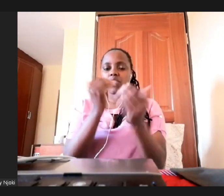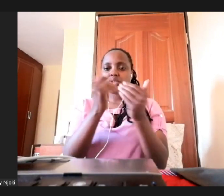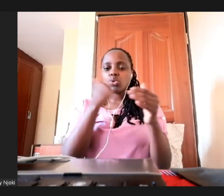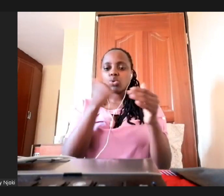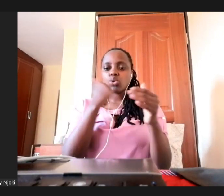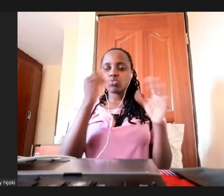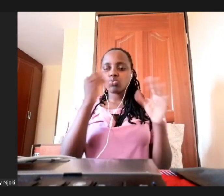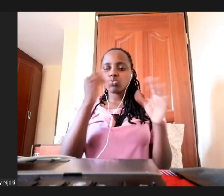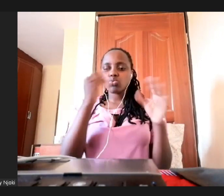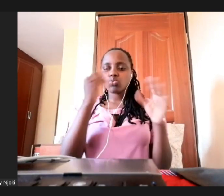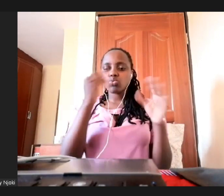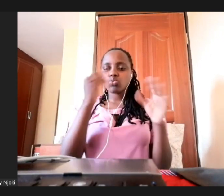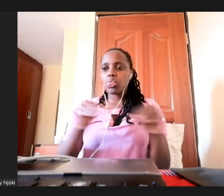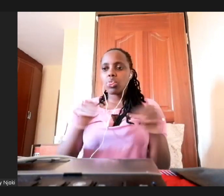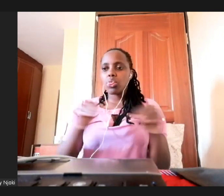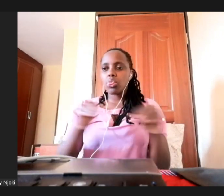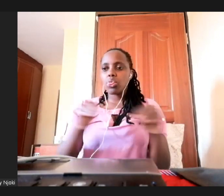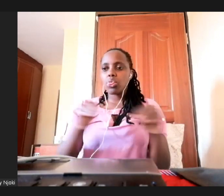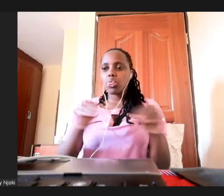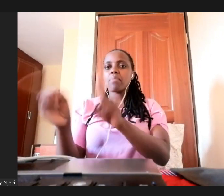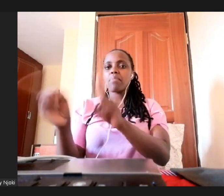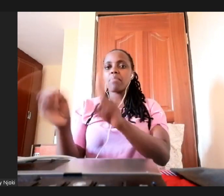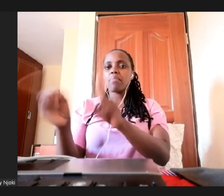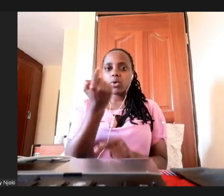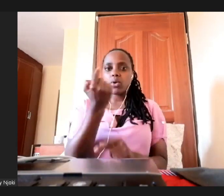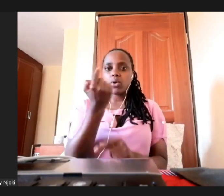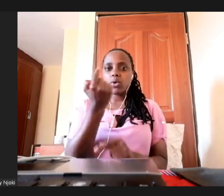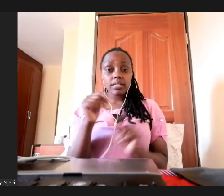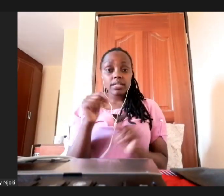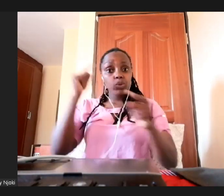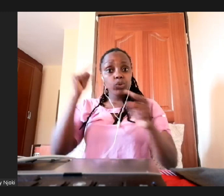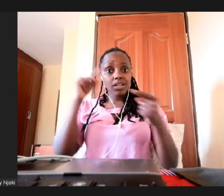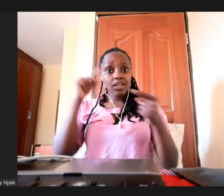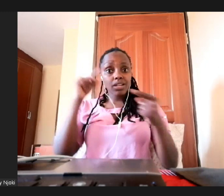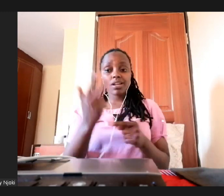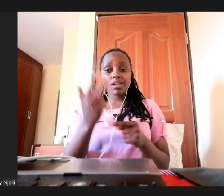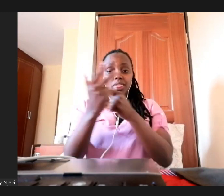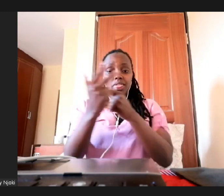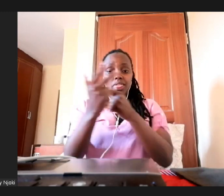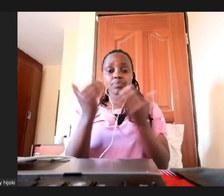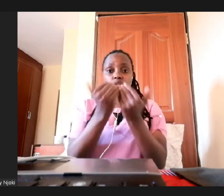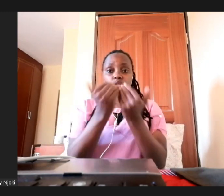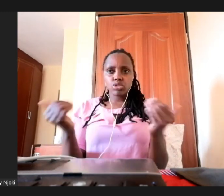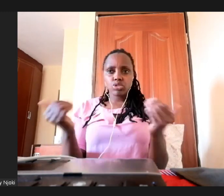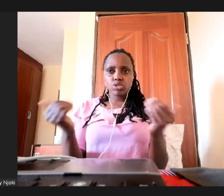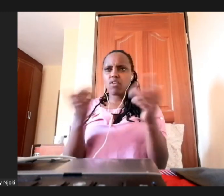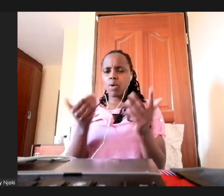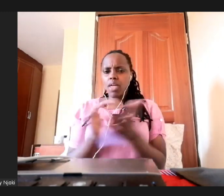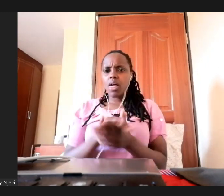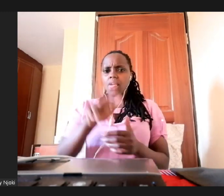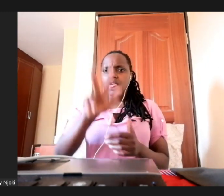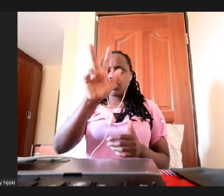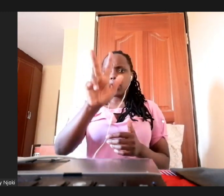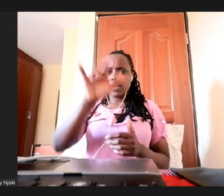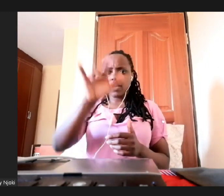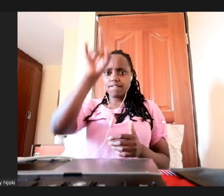children. And we targeted 3 children from 3 rural